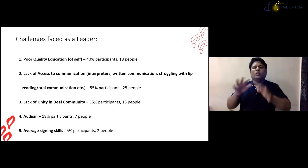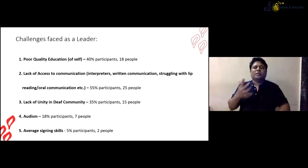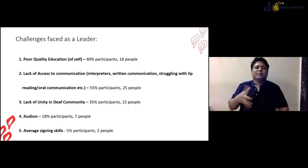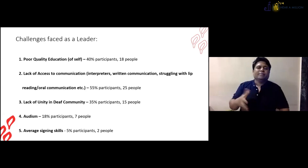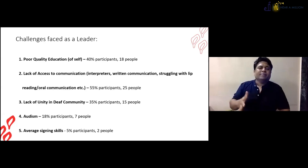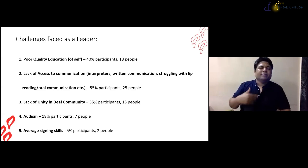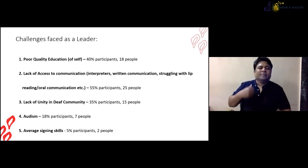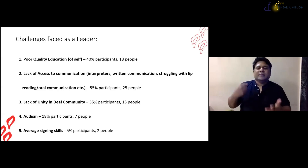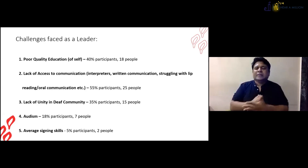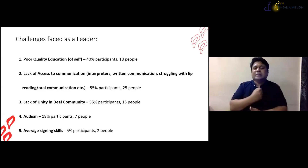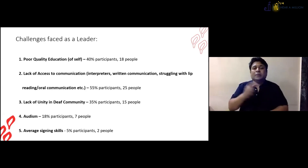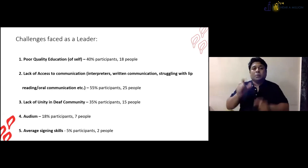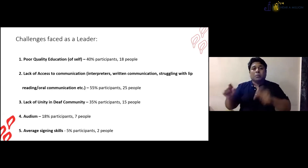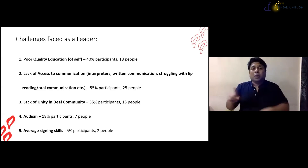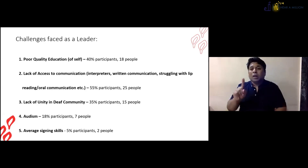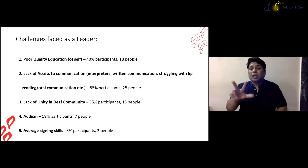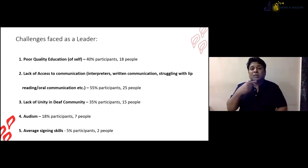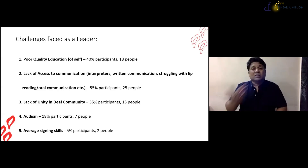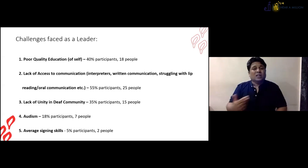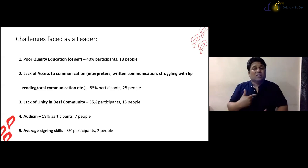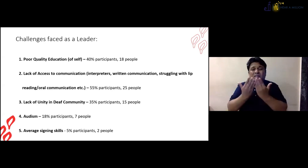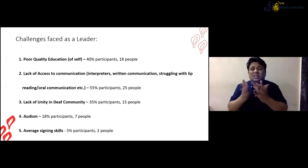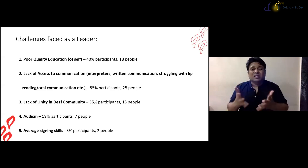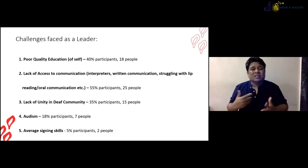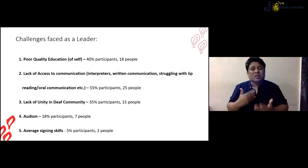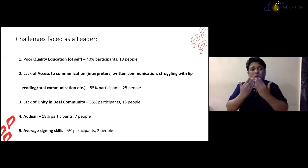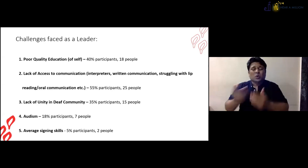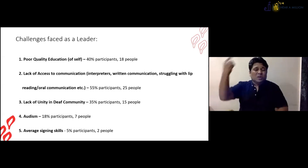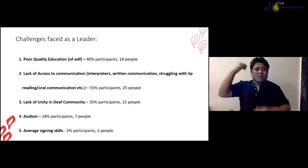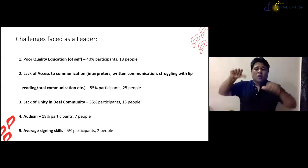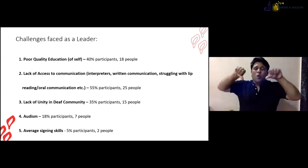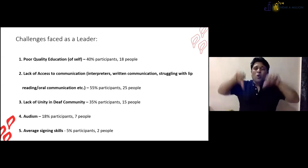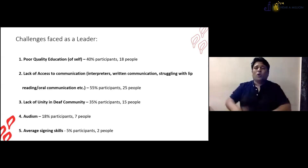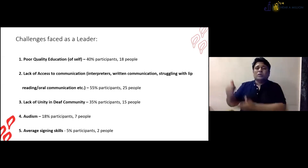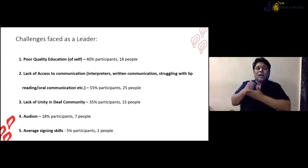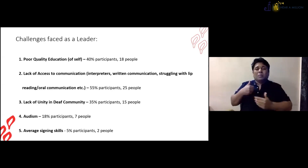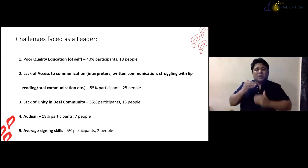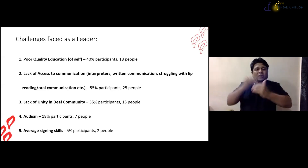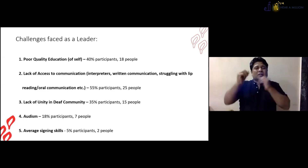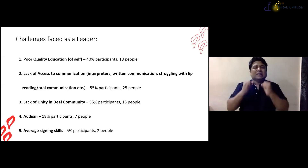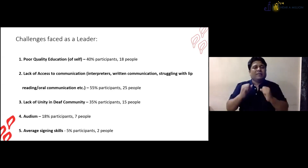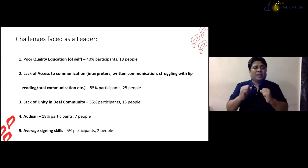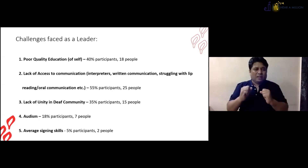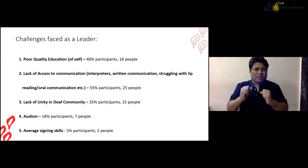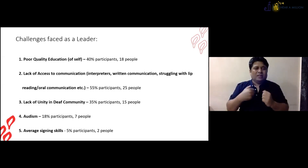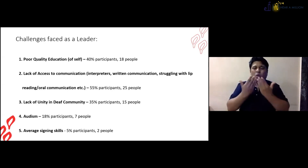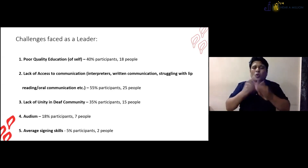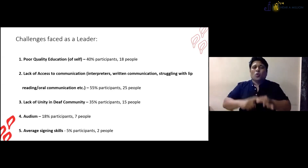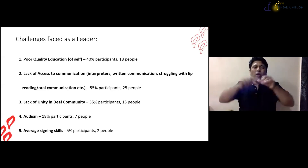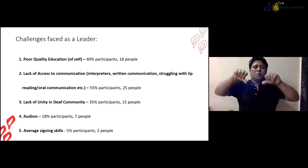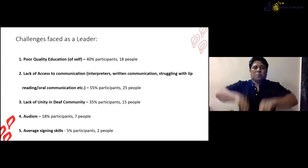education. Their education has not been great. So 18 people said that they don't feel good about their education at